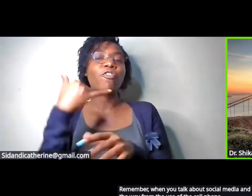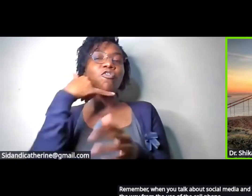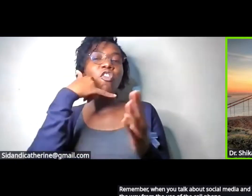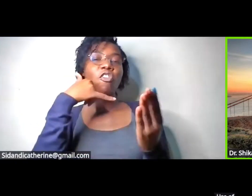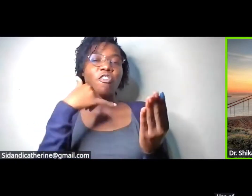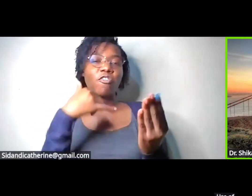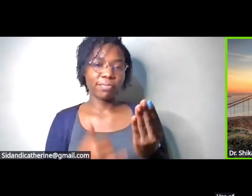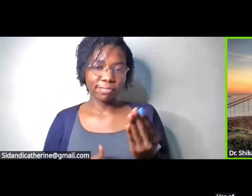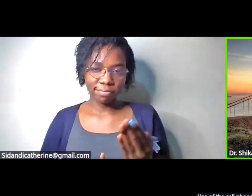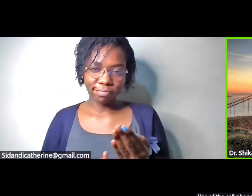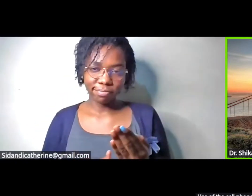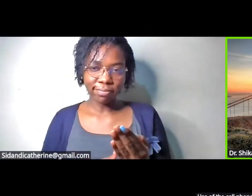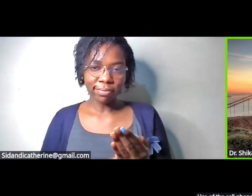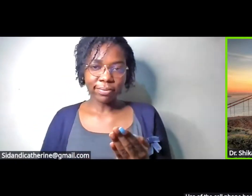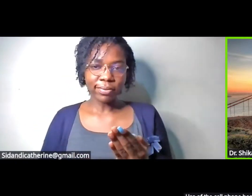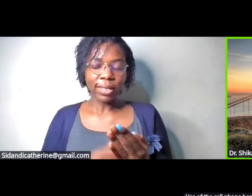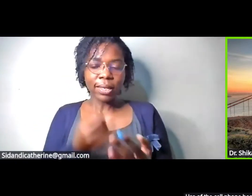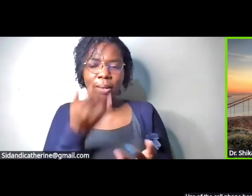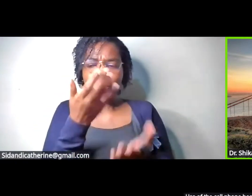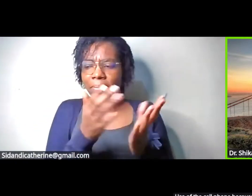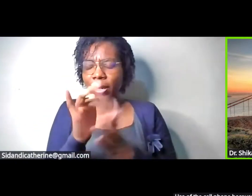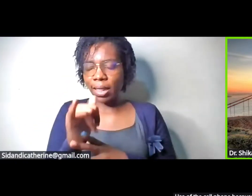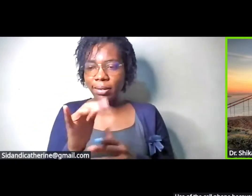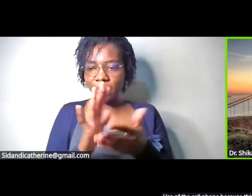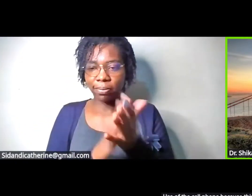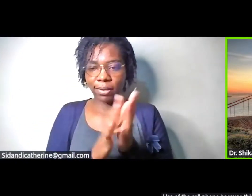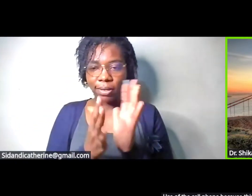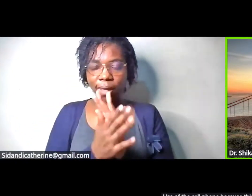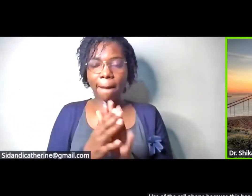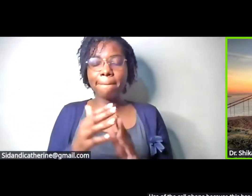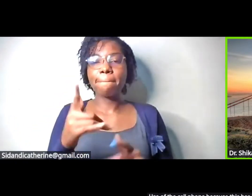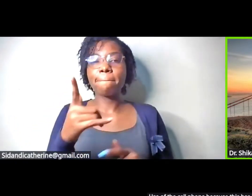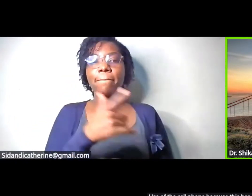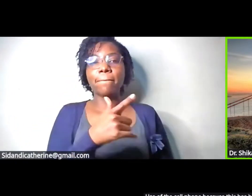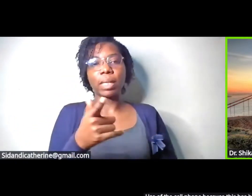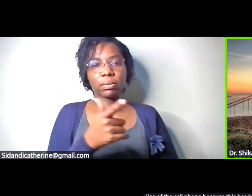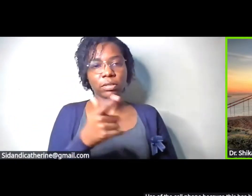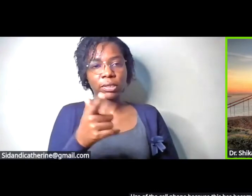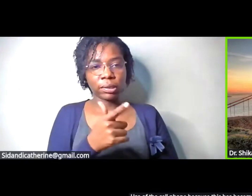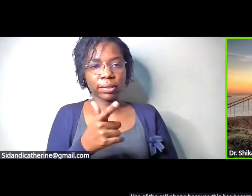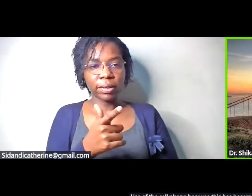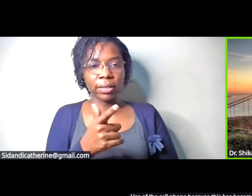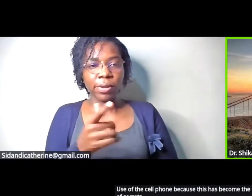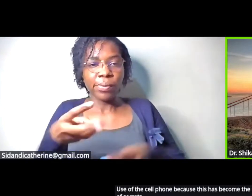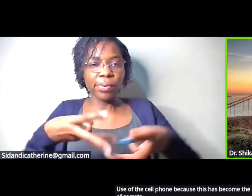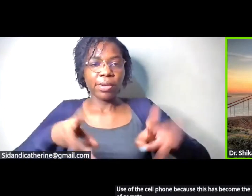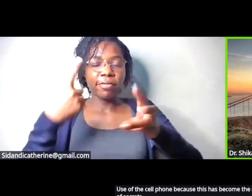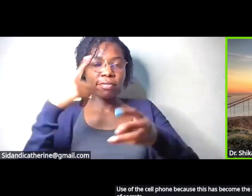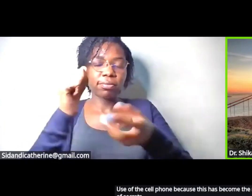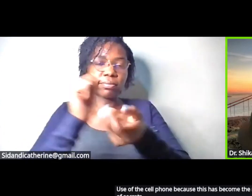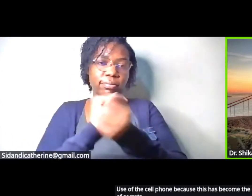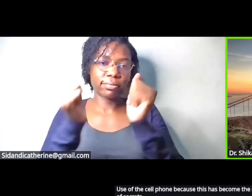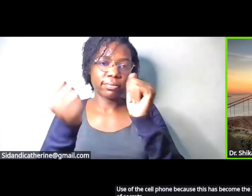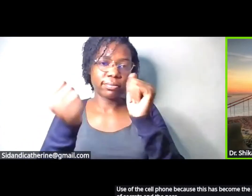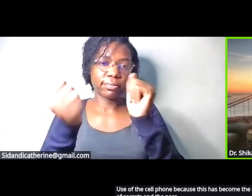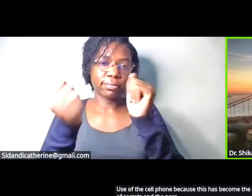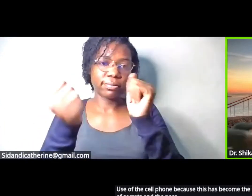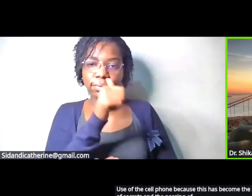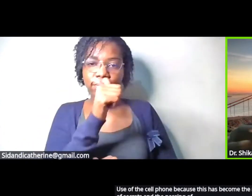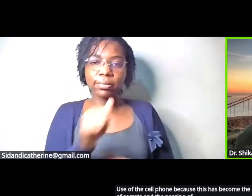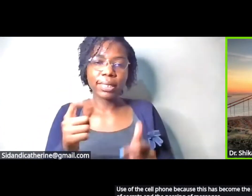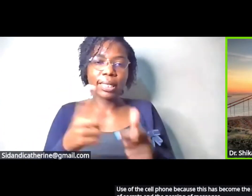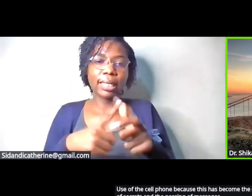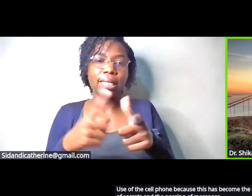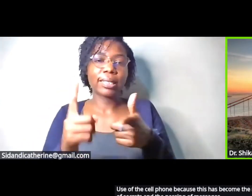cell phone, because this has become the media or medium of exchange of secrets and passing of messages, people